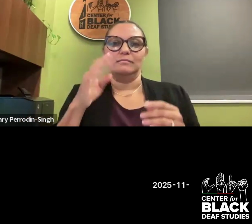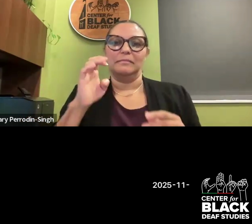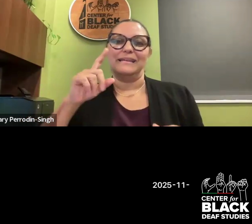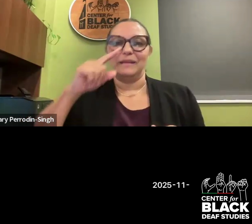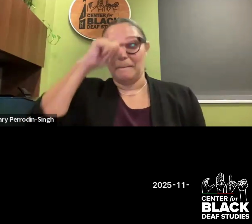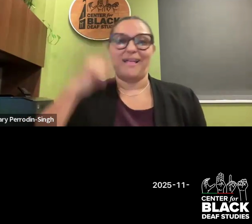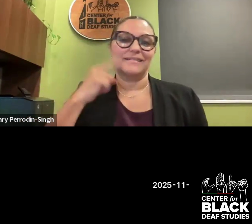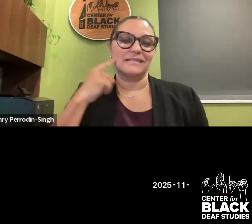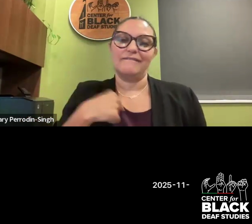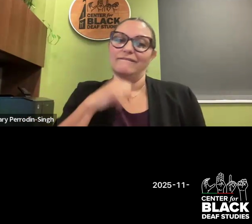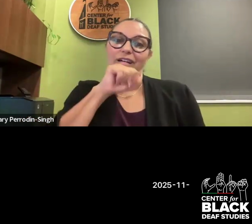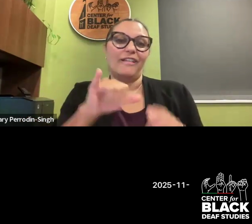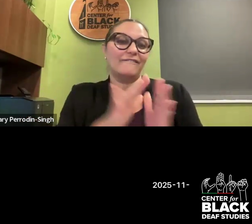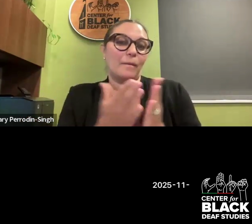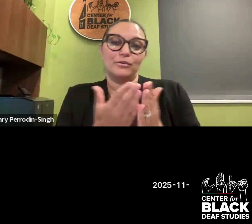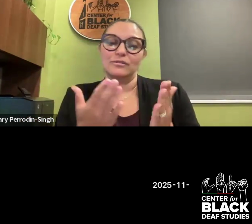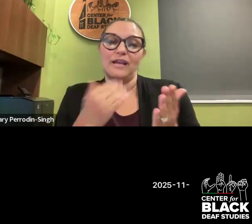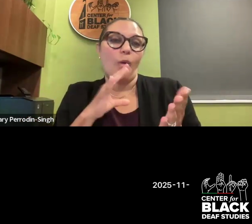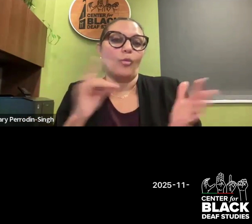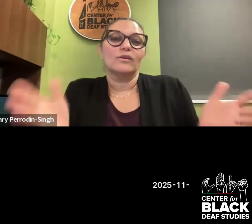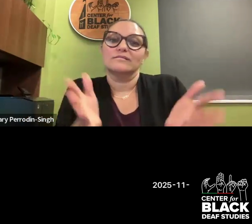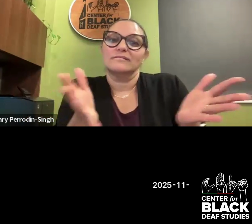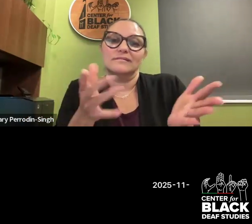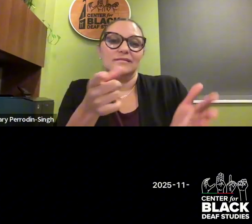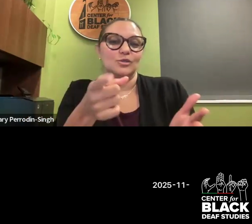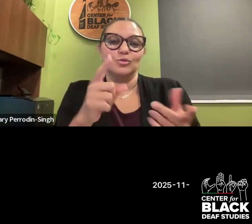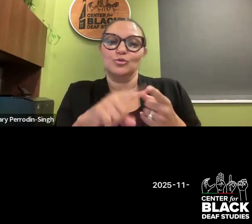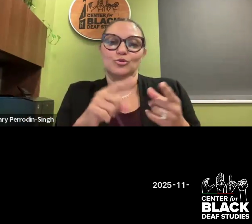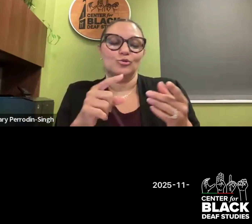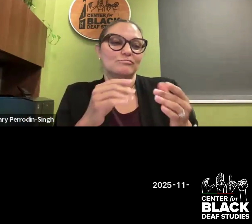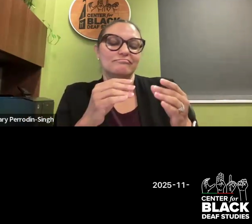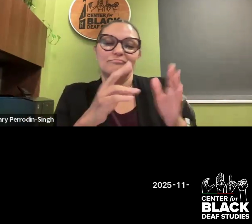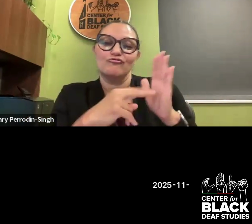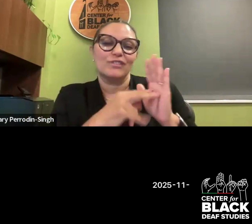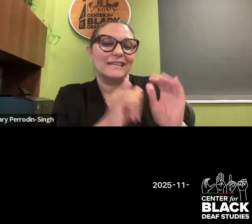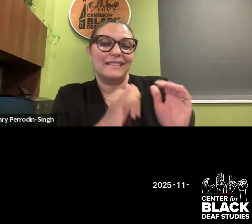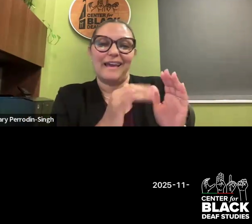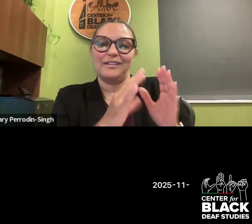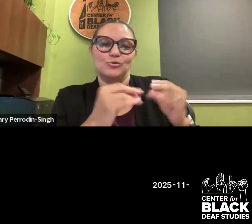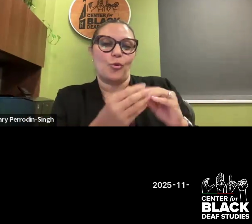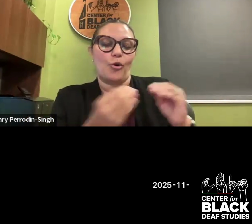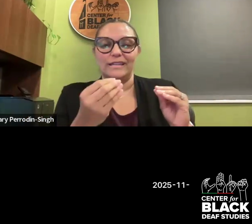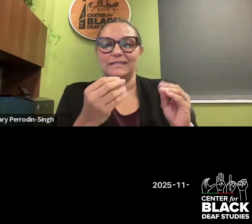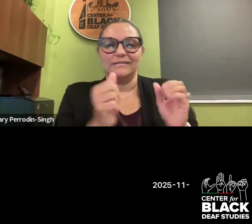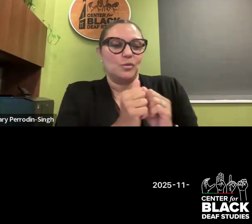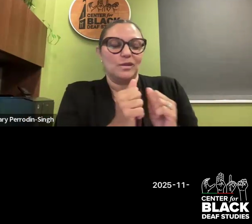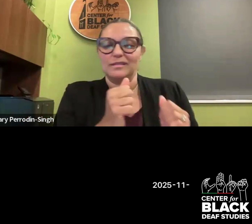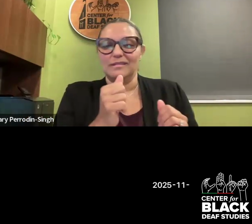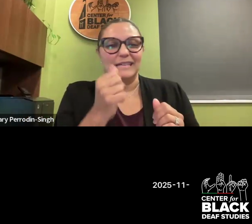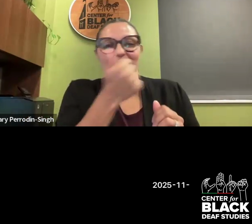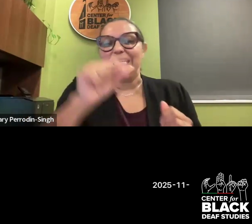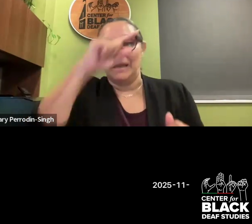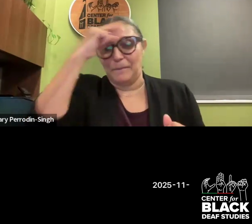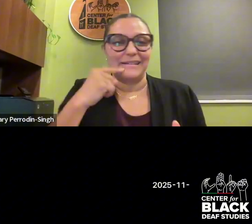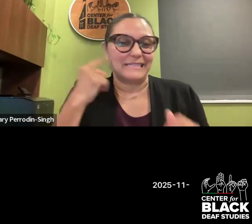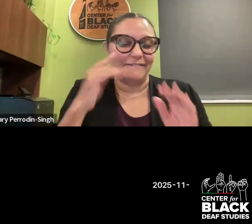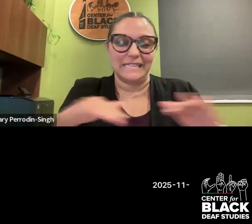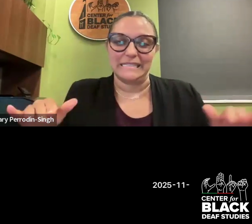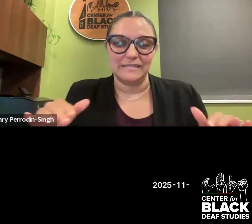of Basketball. And so being Black deaf, I loved that book and I highly encourage you to read that story as well